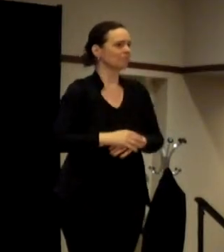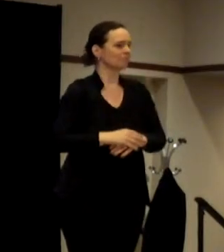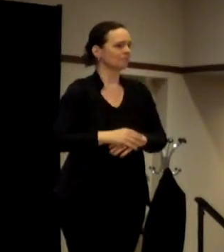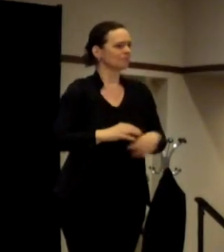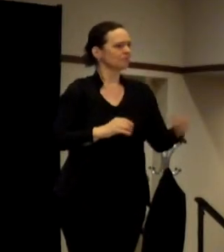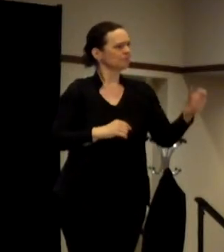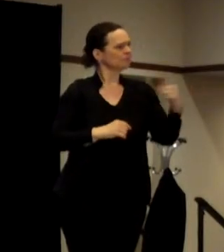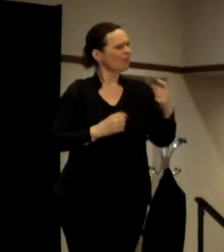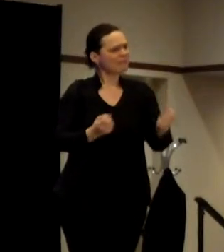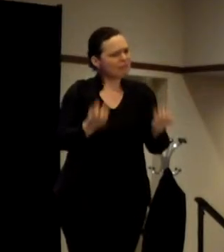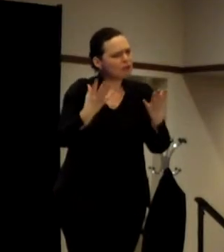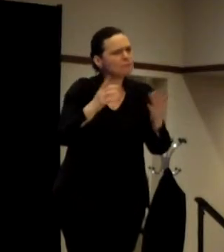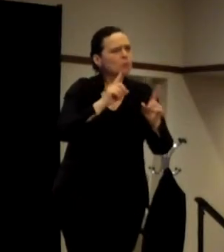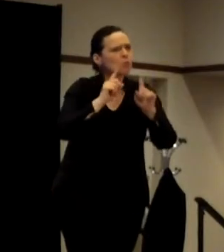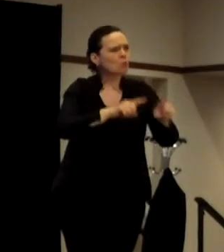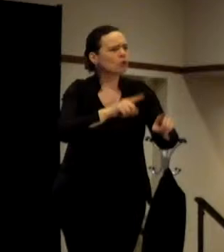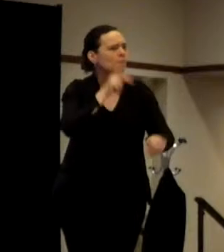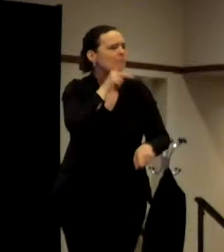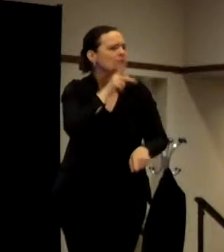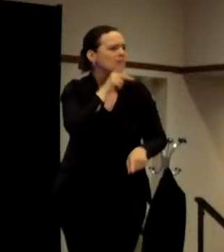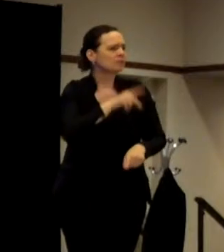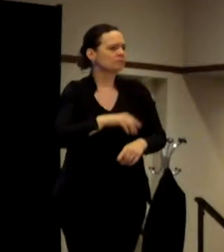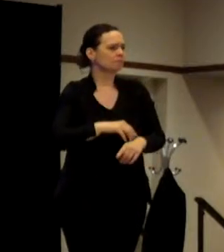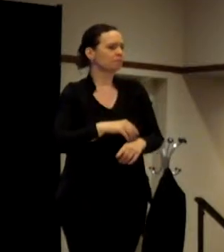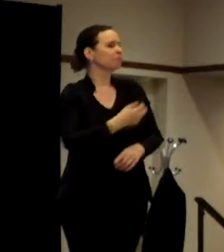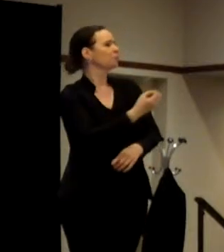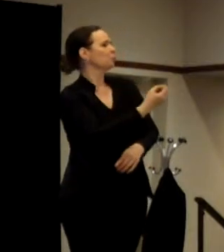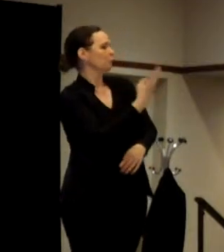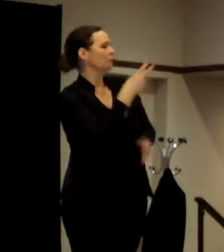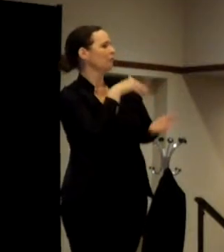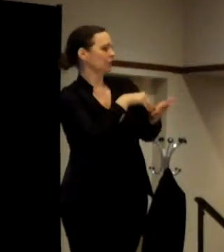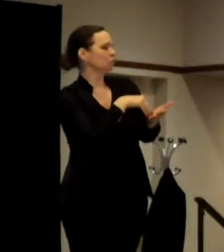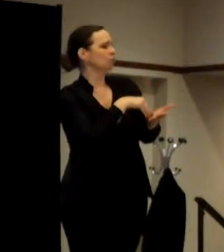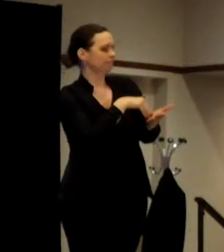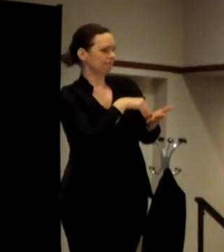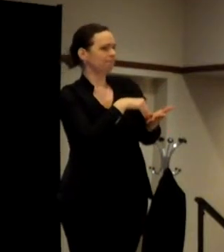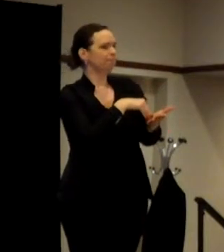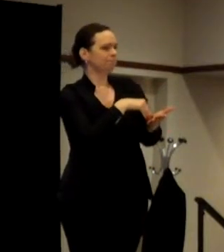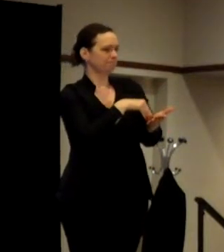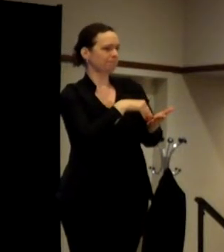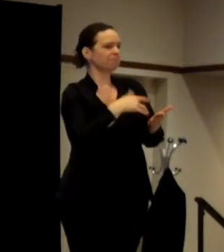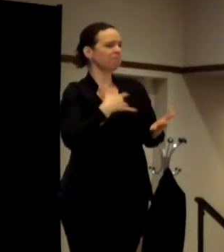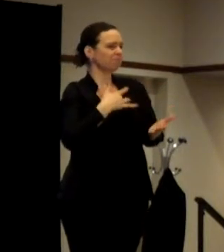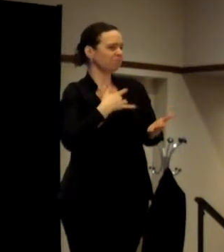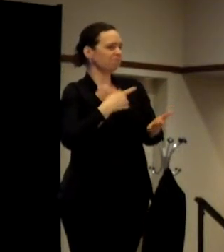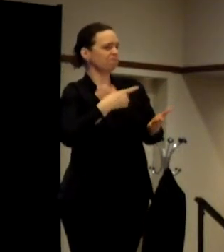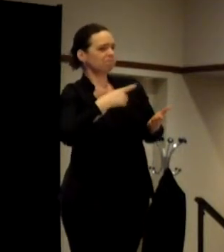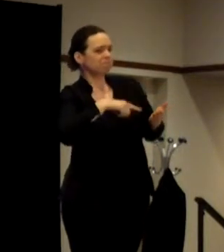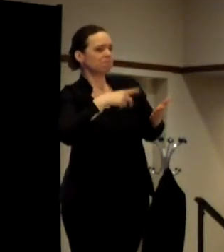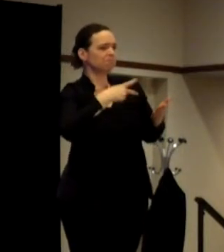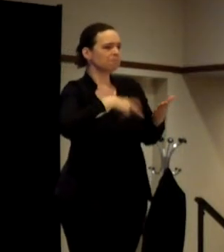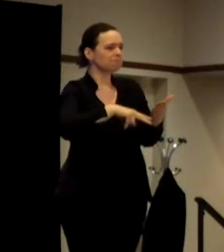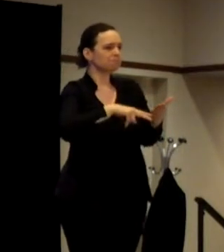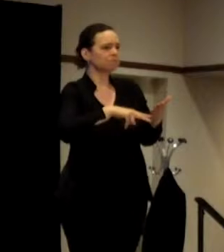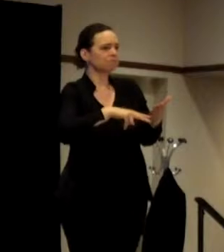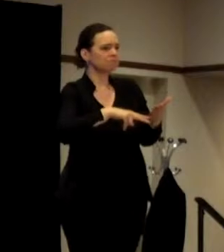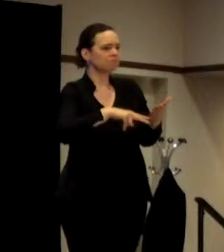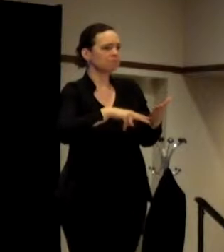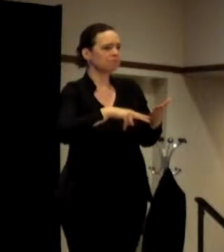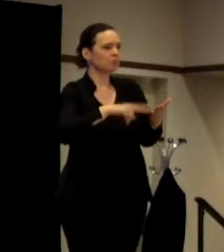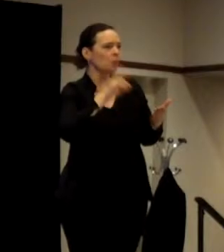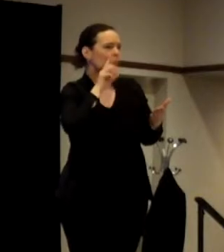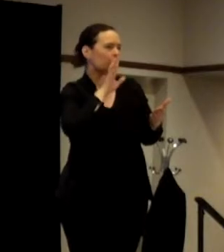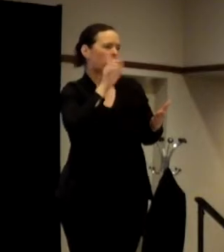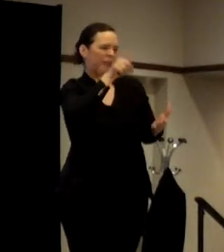least order probably 3-4 times that in the next few weeks. We're just going through different